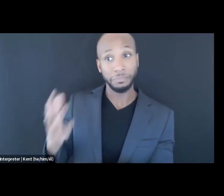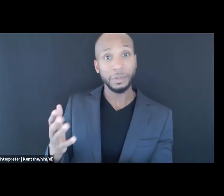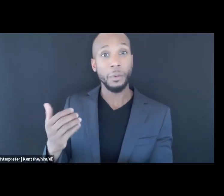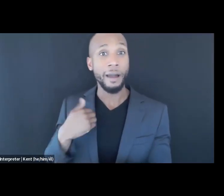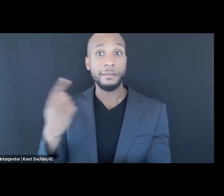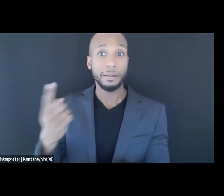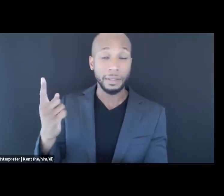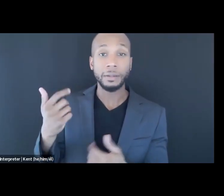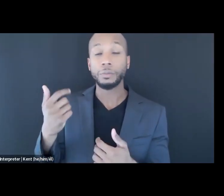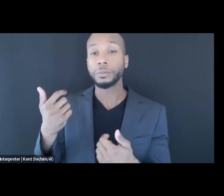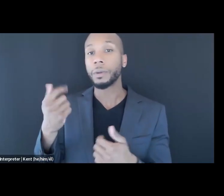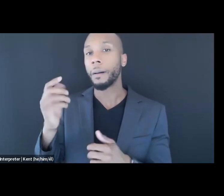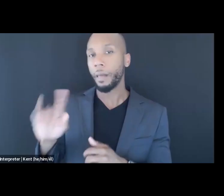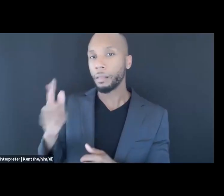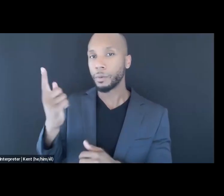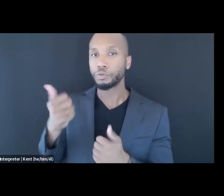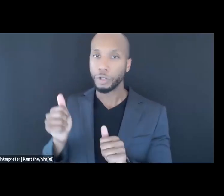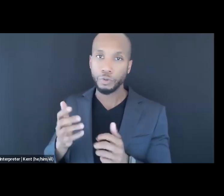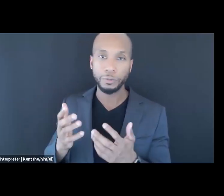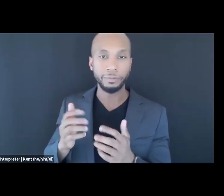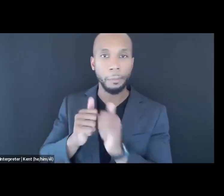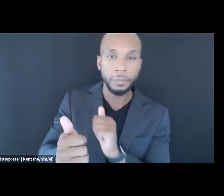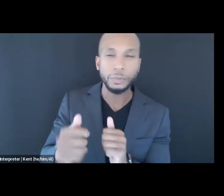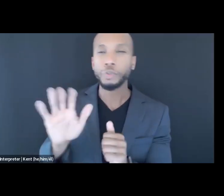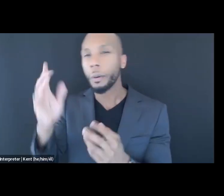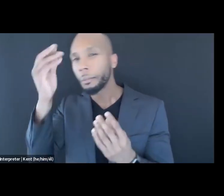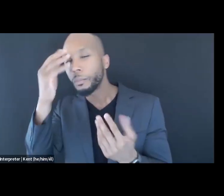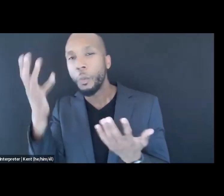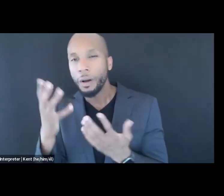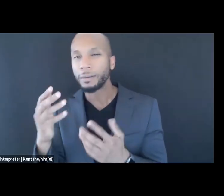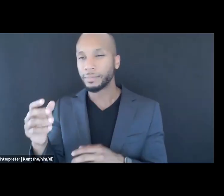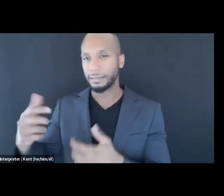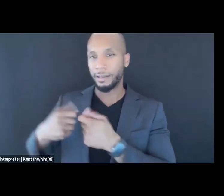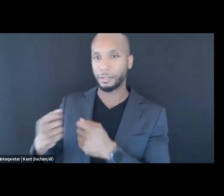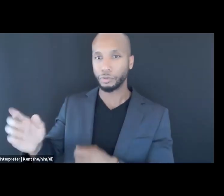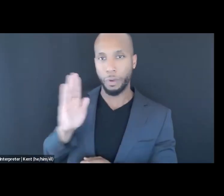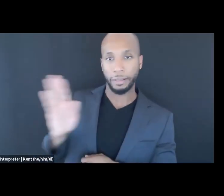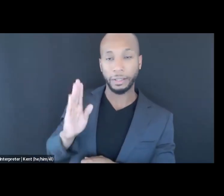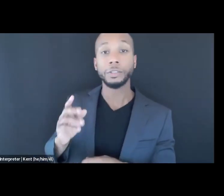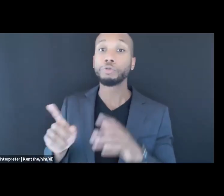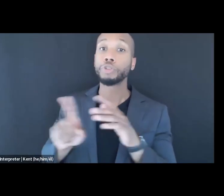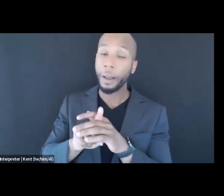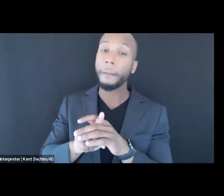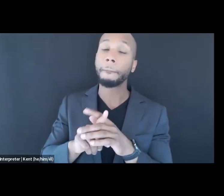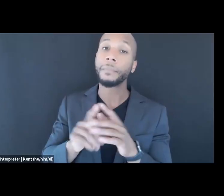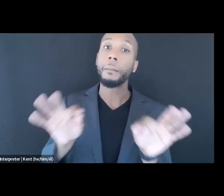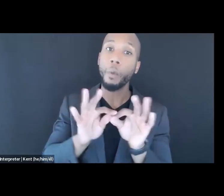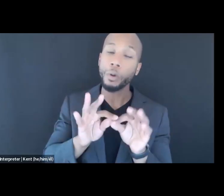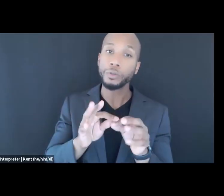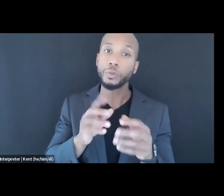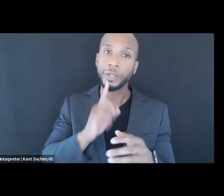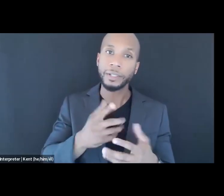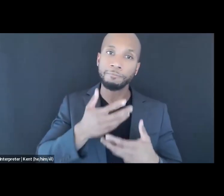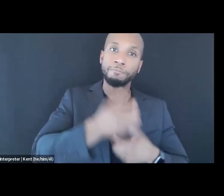this thing that someone's going to try to push through. What are your thoughts on it? So showing up is important early on so that you can build those